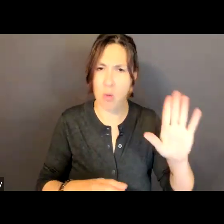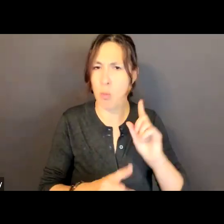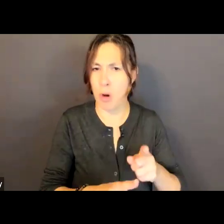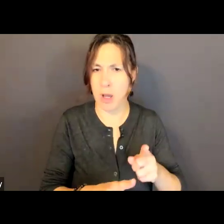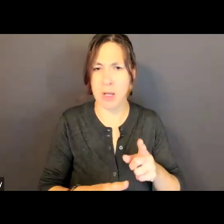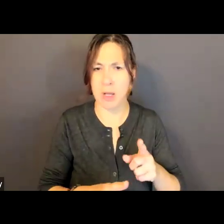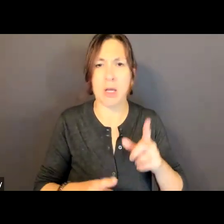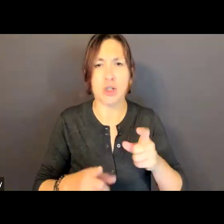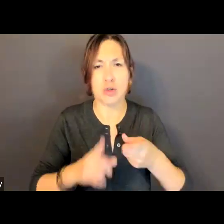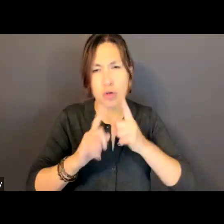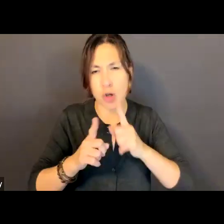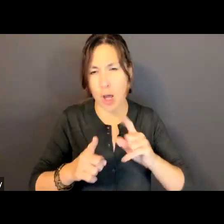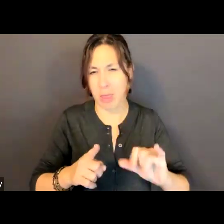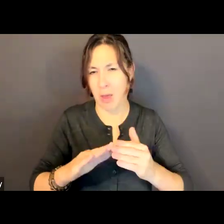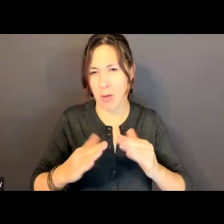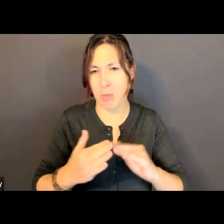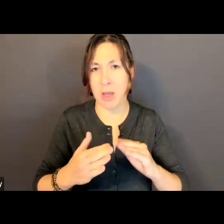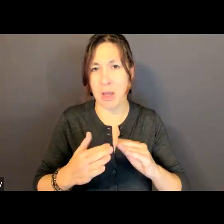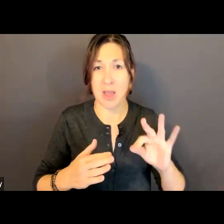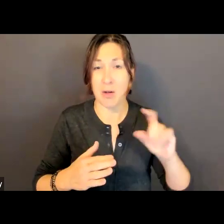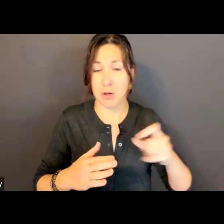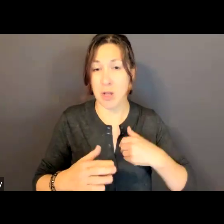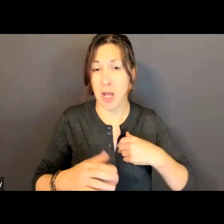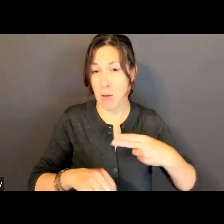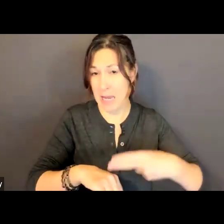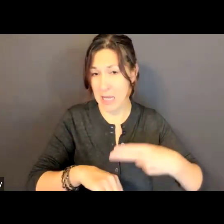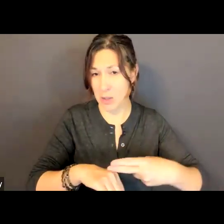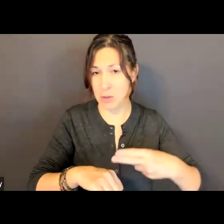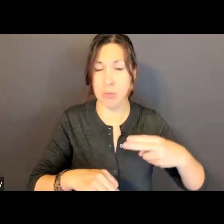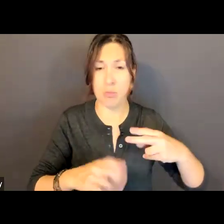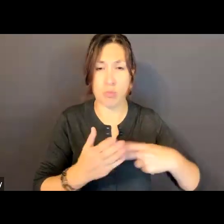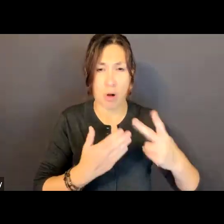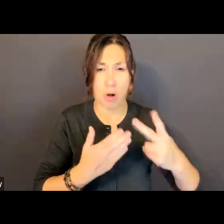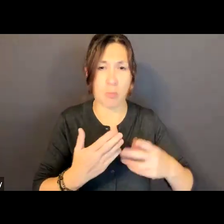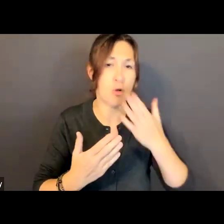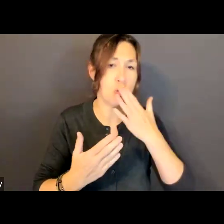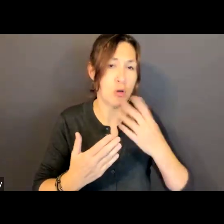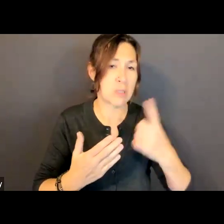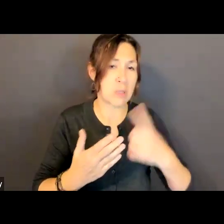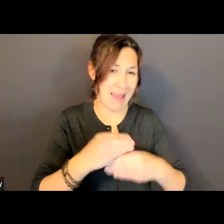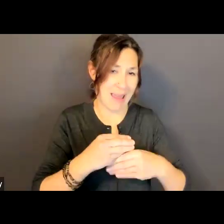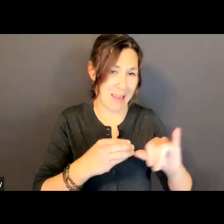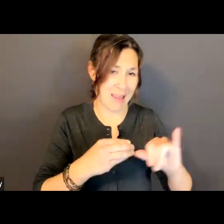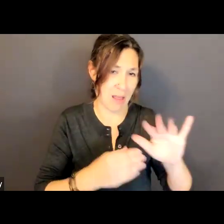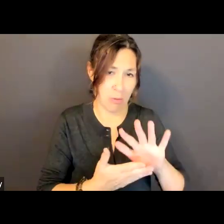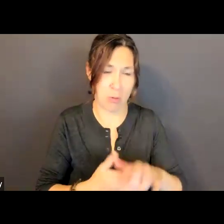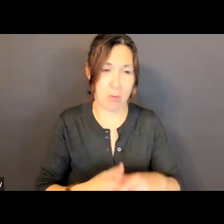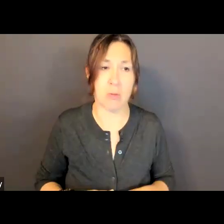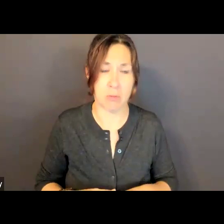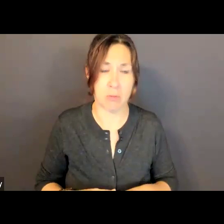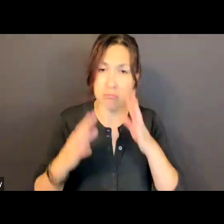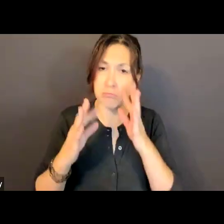with the community on whether or not a Haitian Creole program would be a good addition and something that, you know, we certainly